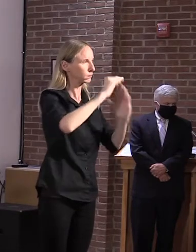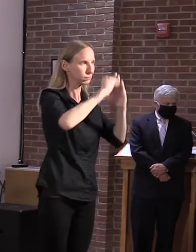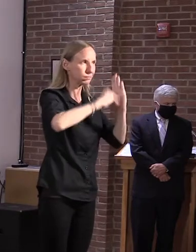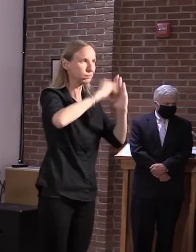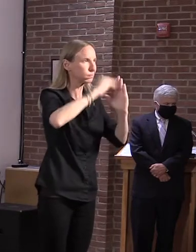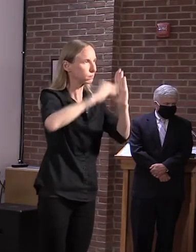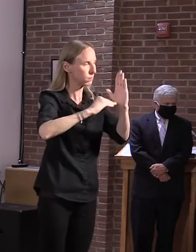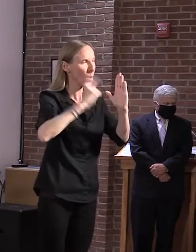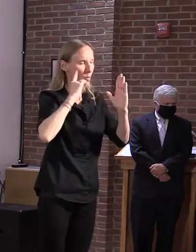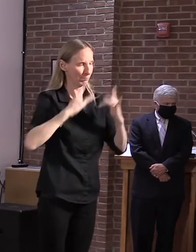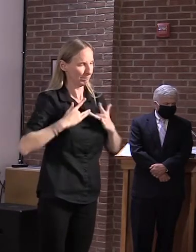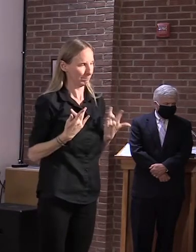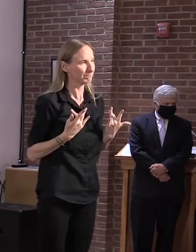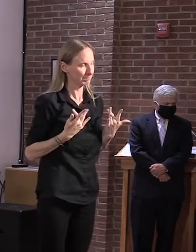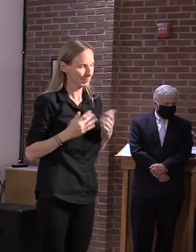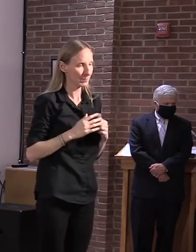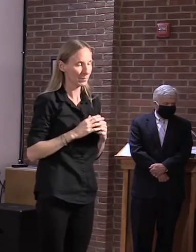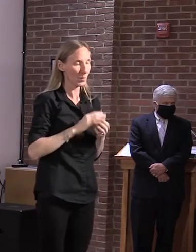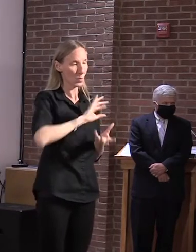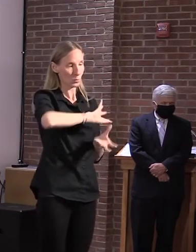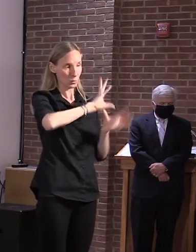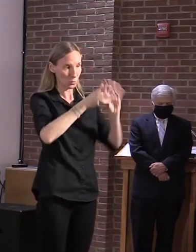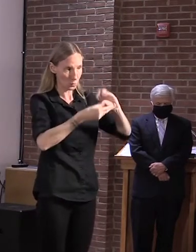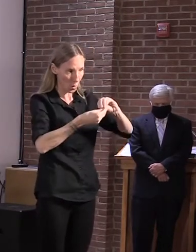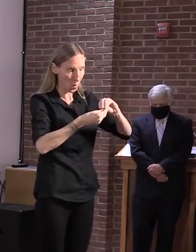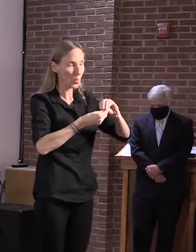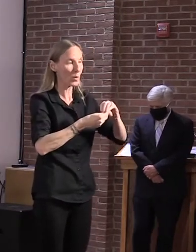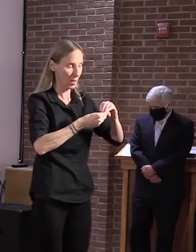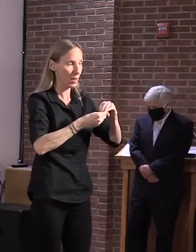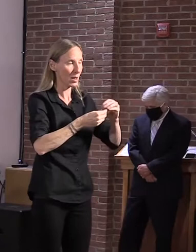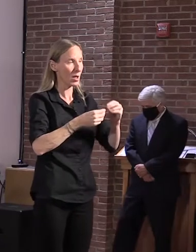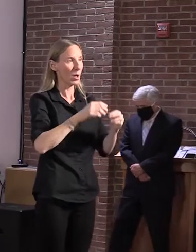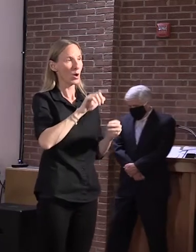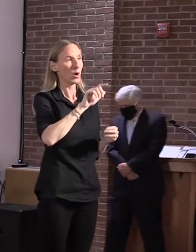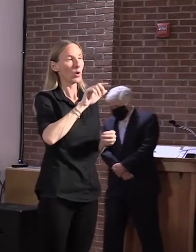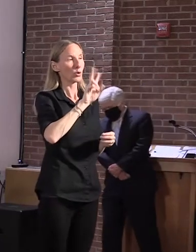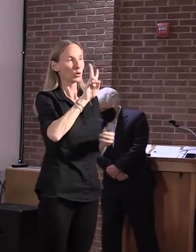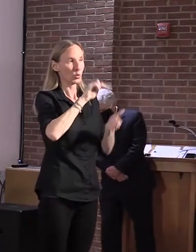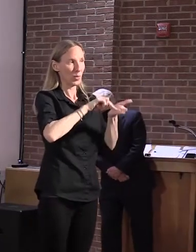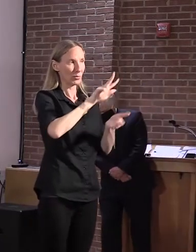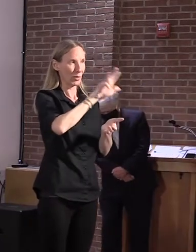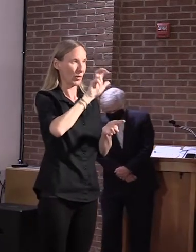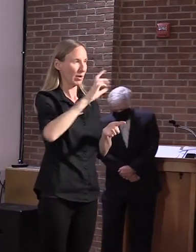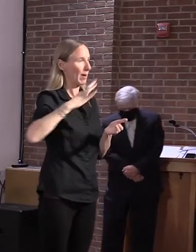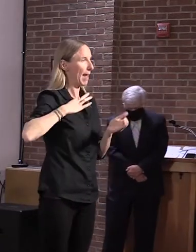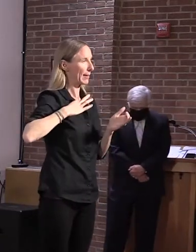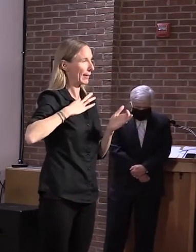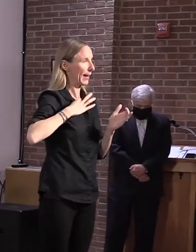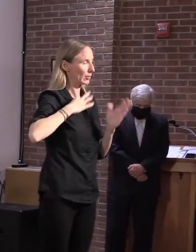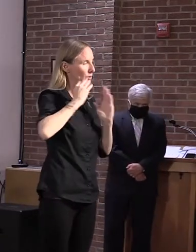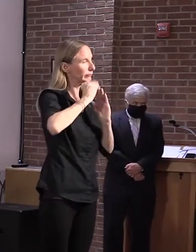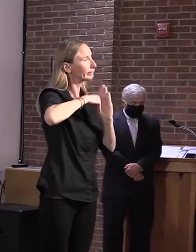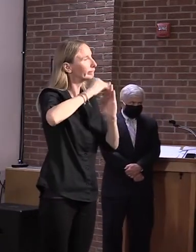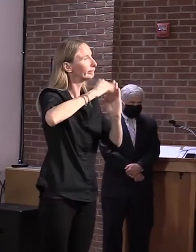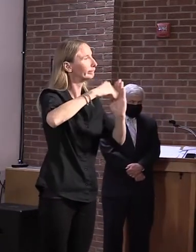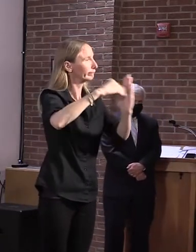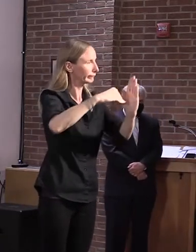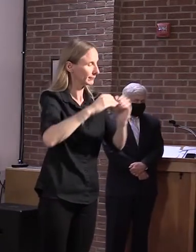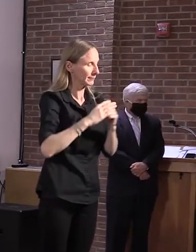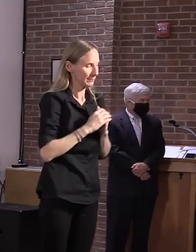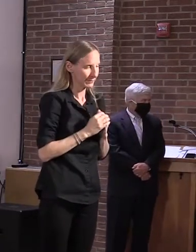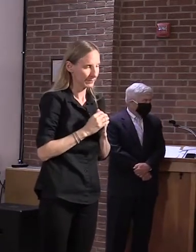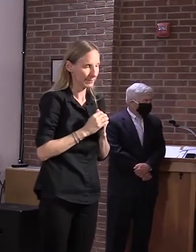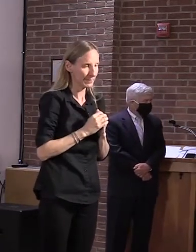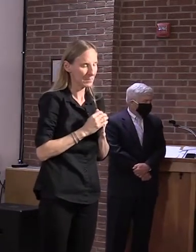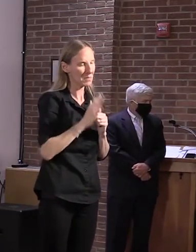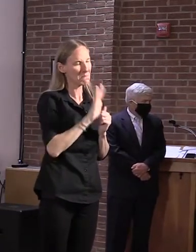systems held up. In total, between tax and ACCD, some 2,300 applications were submitted. Initial estimates